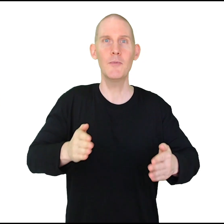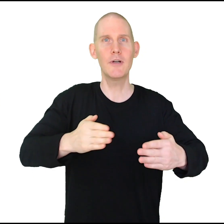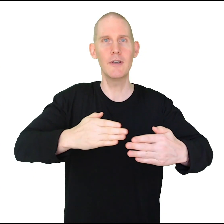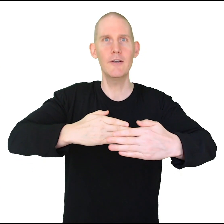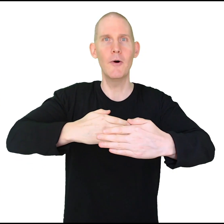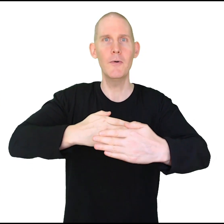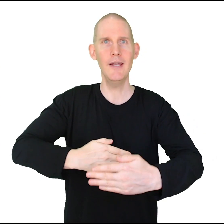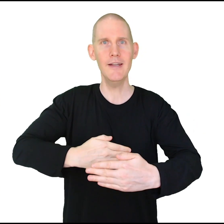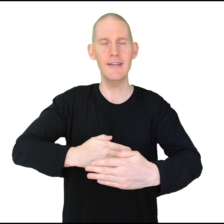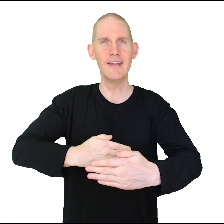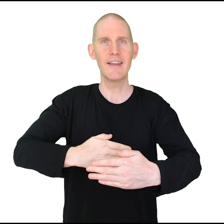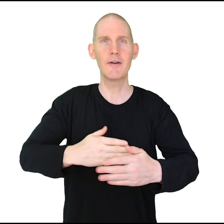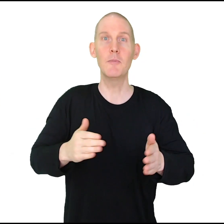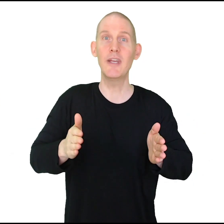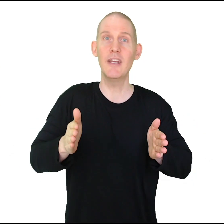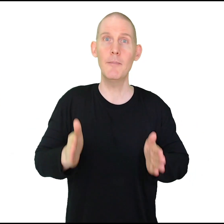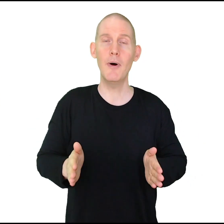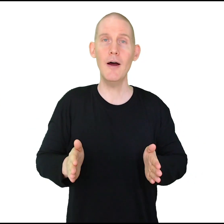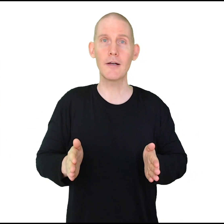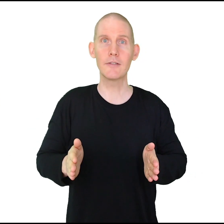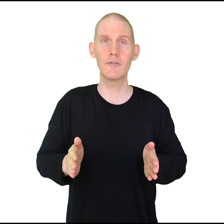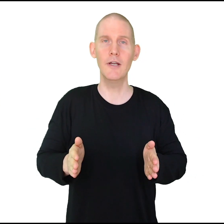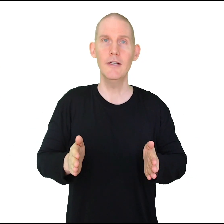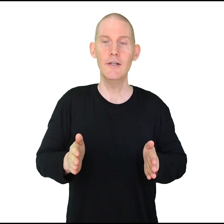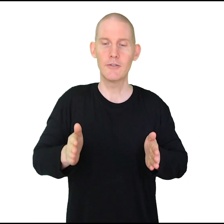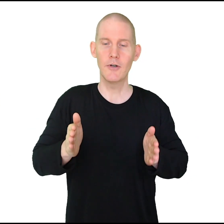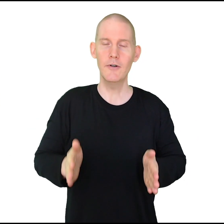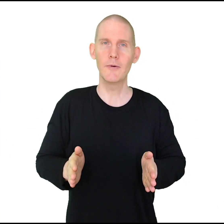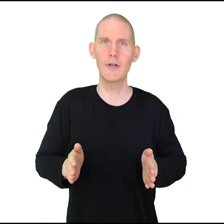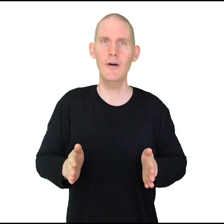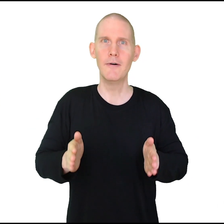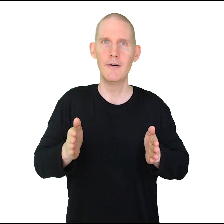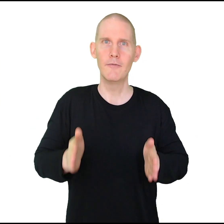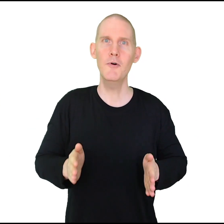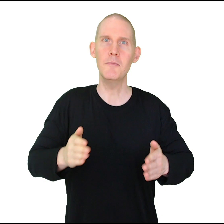going to go in, like we're making a box, right? So here we go. Room.